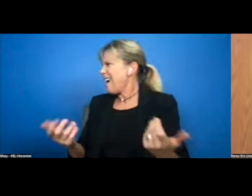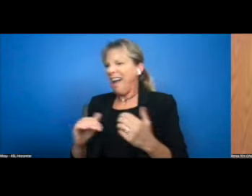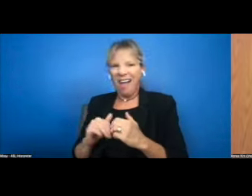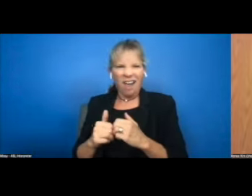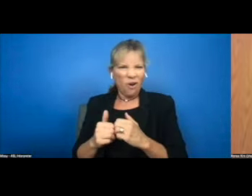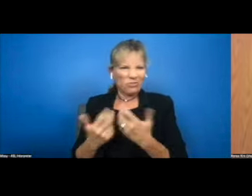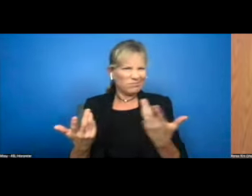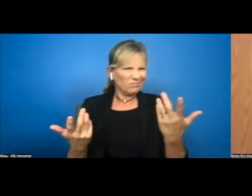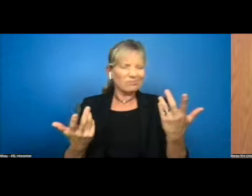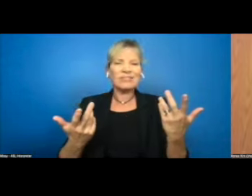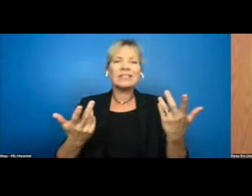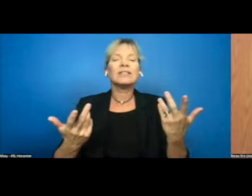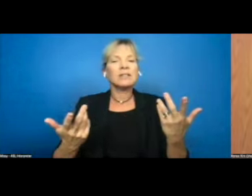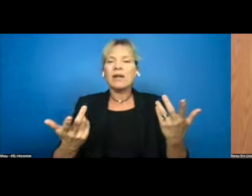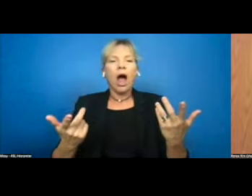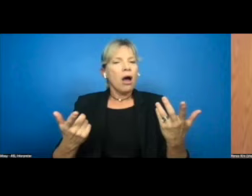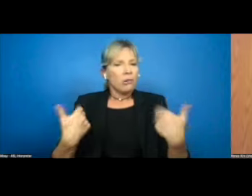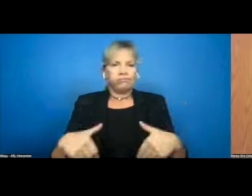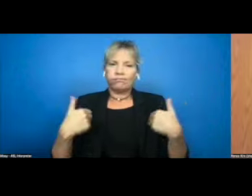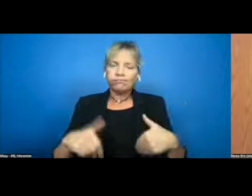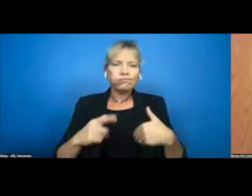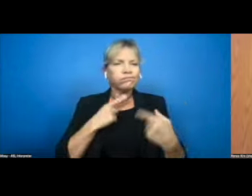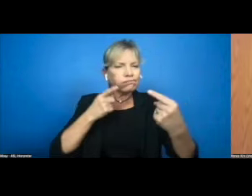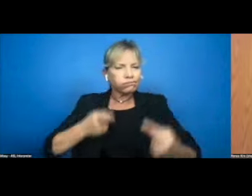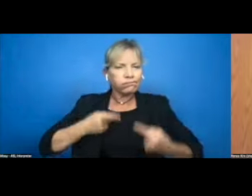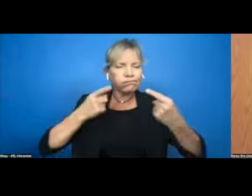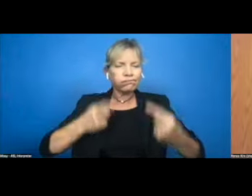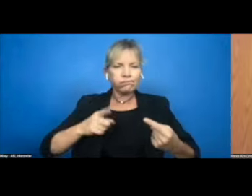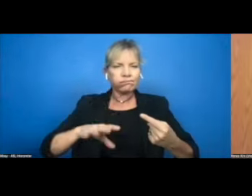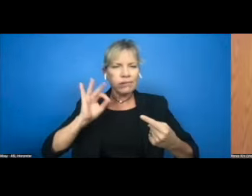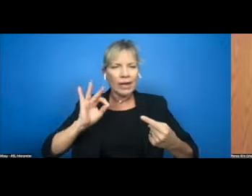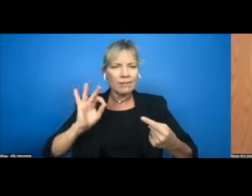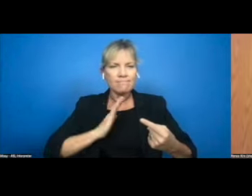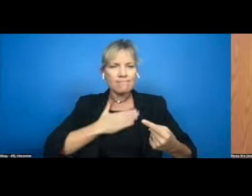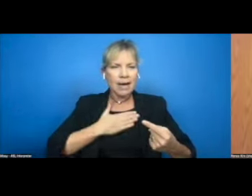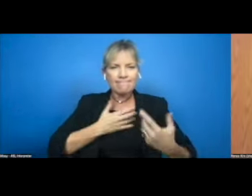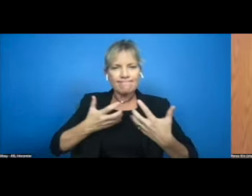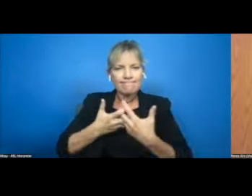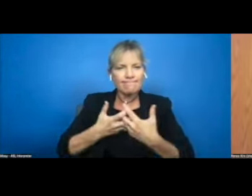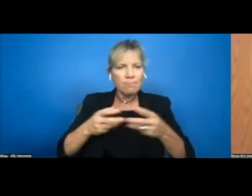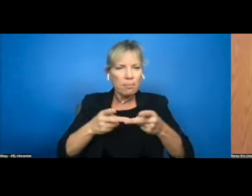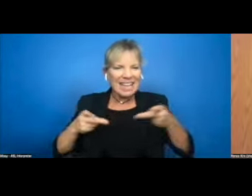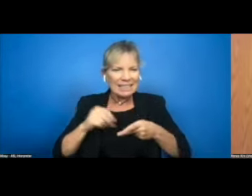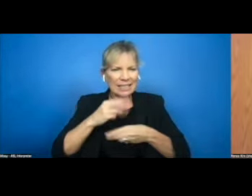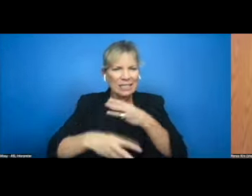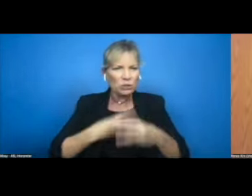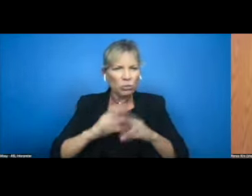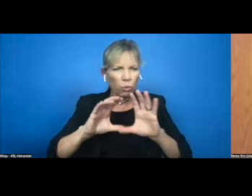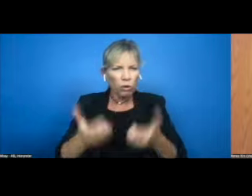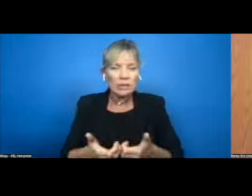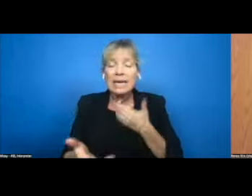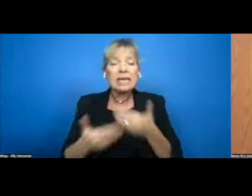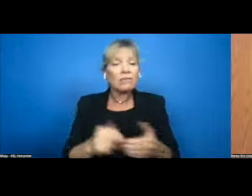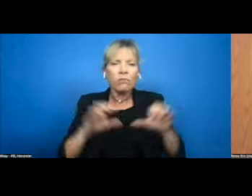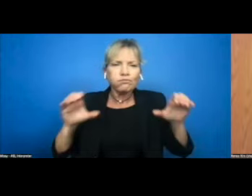happen? I was really struggling to find my place in this work. And even though I was active